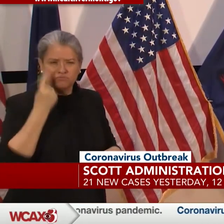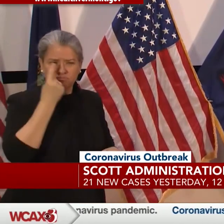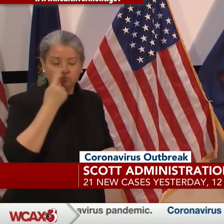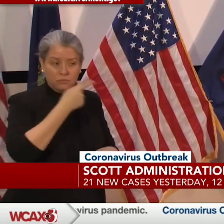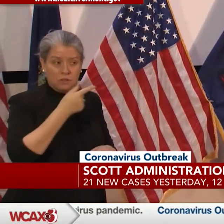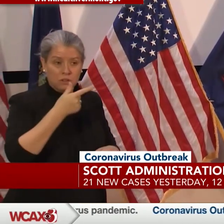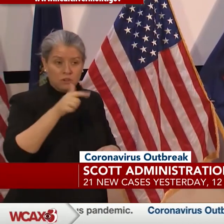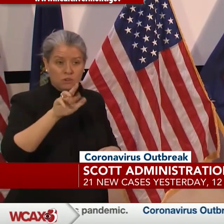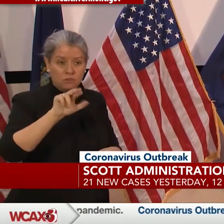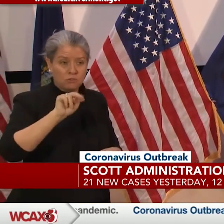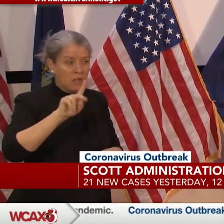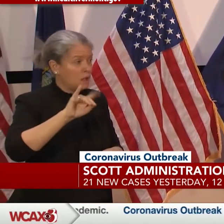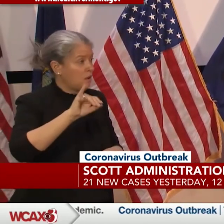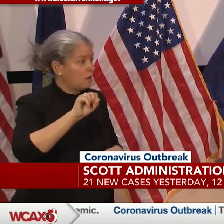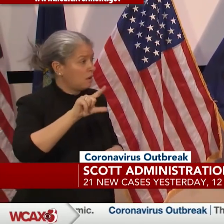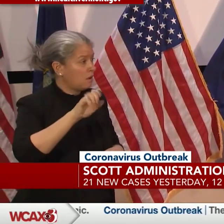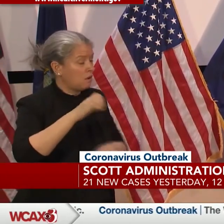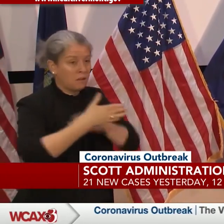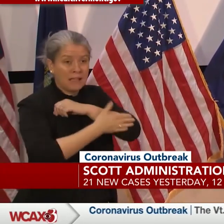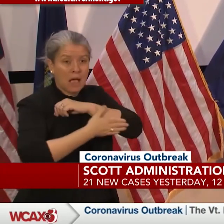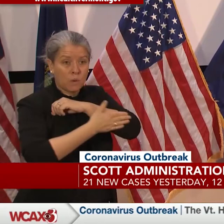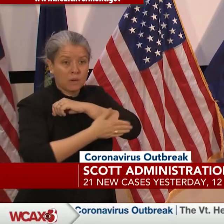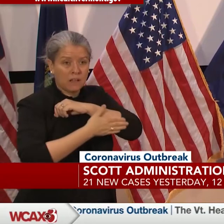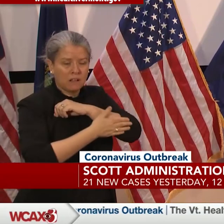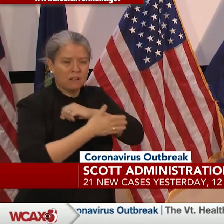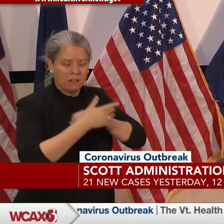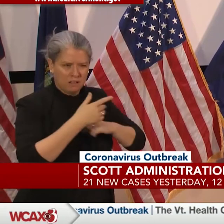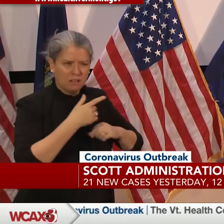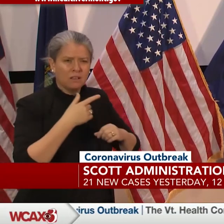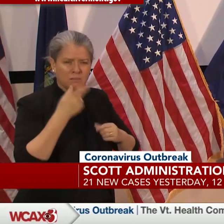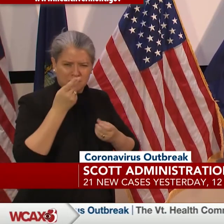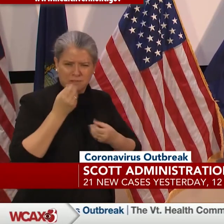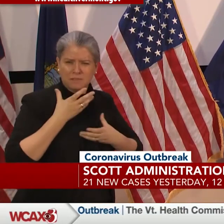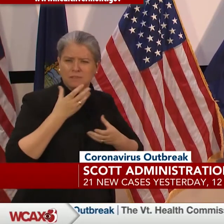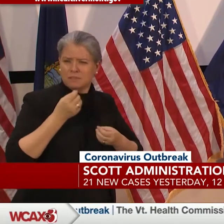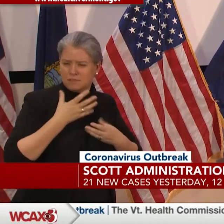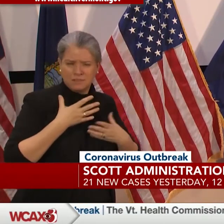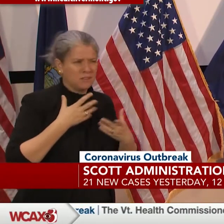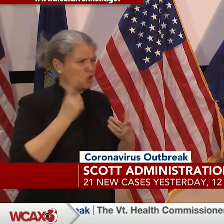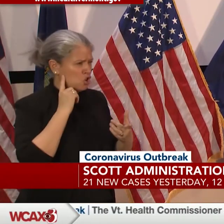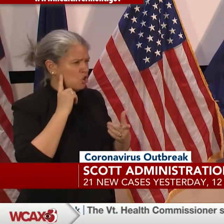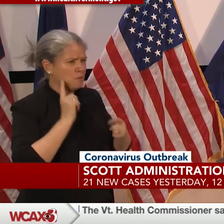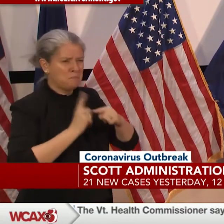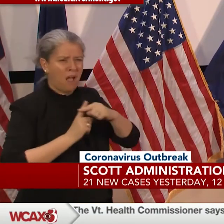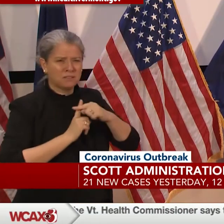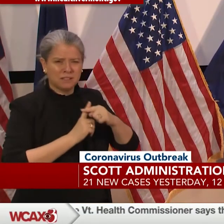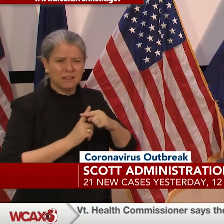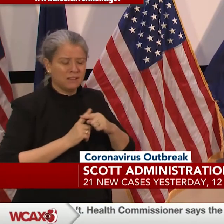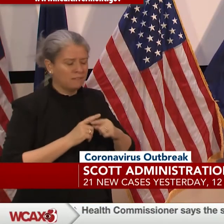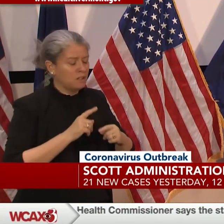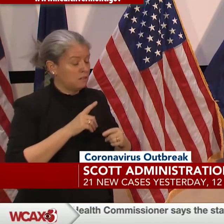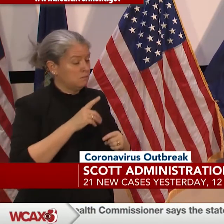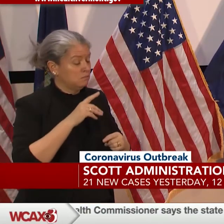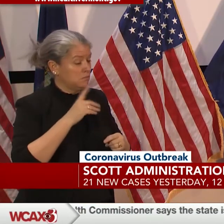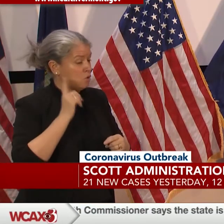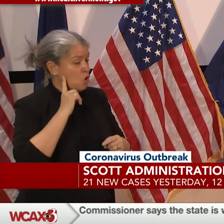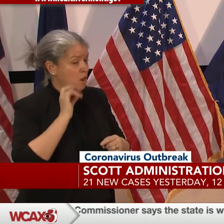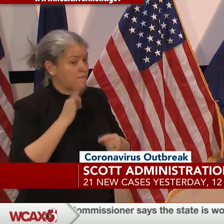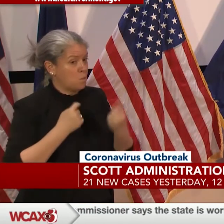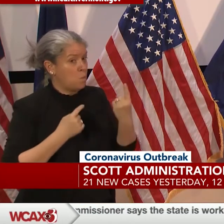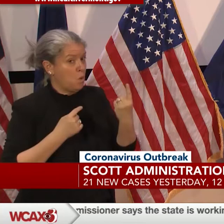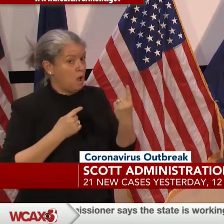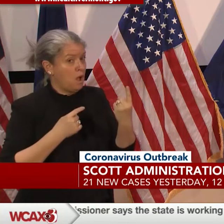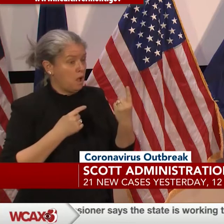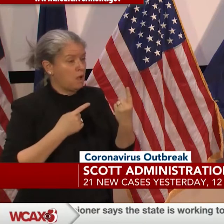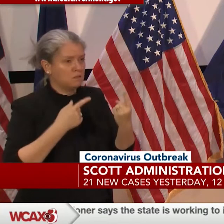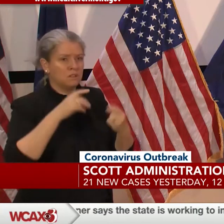Grand Isle County, we continue to hear reports of a few individuals with positive cases, including at least one whose name